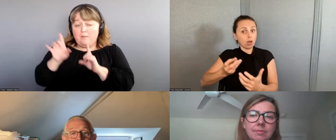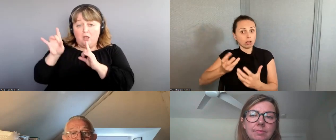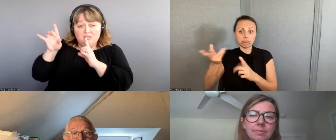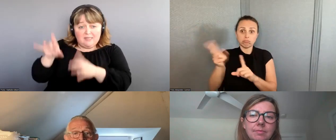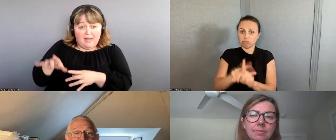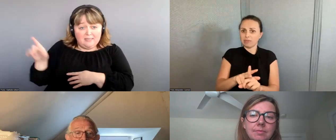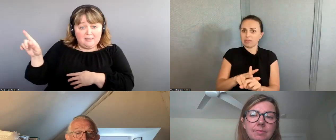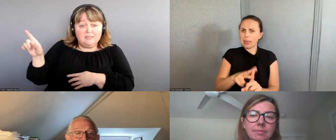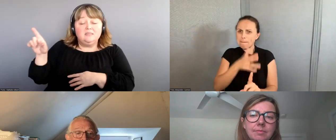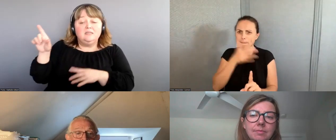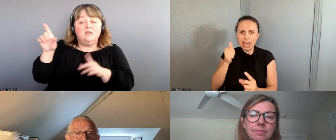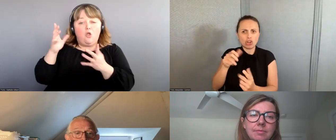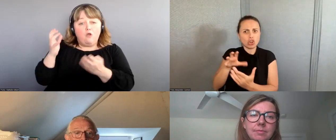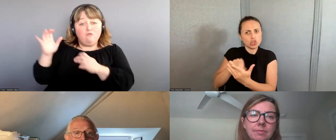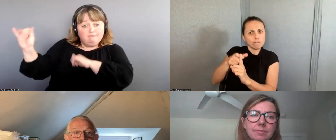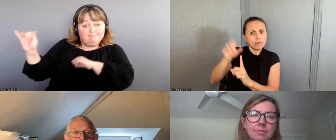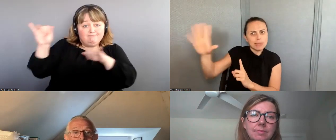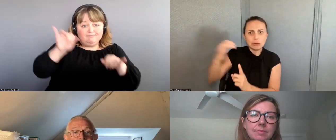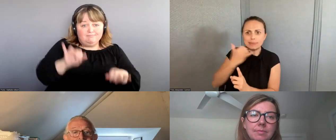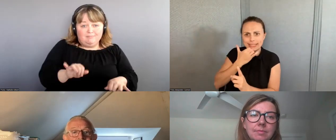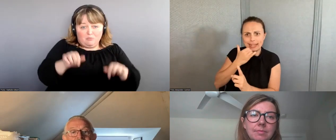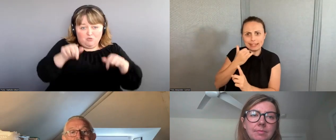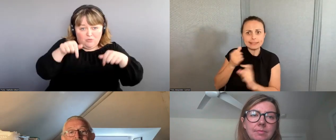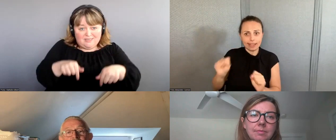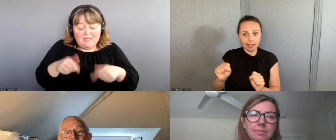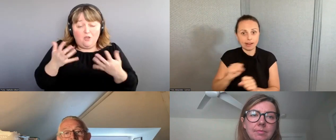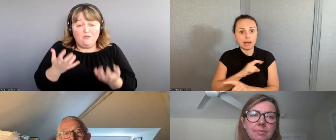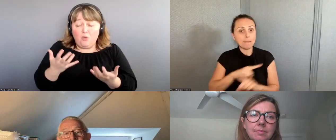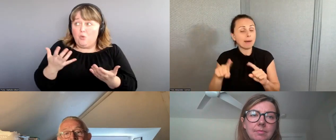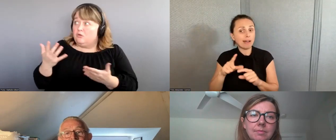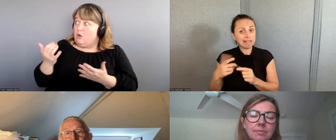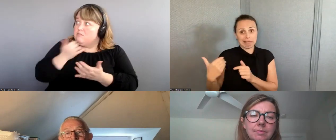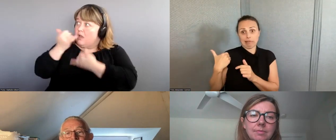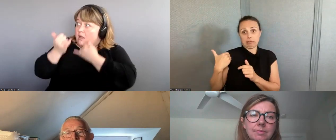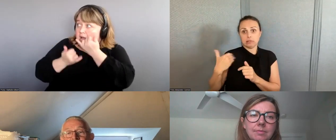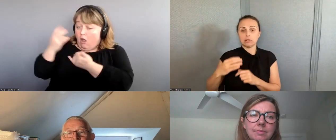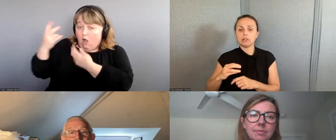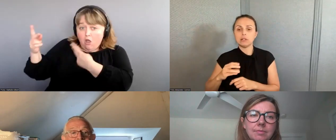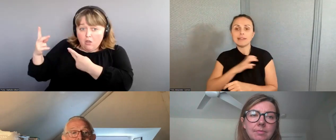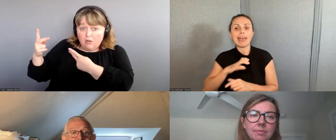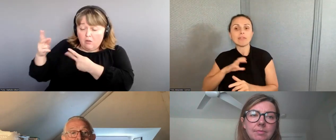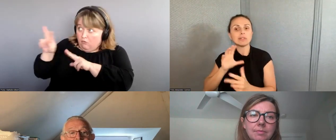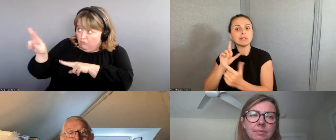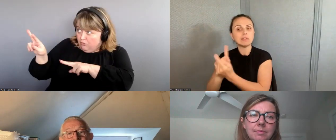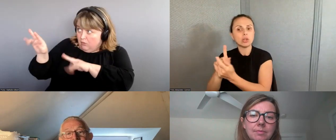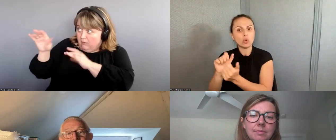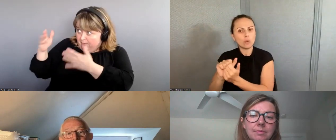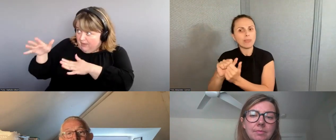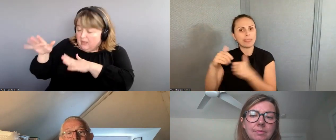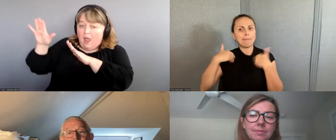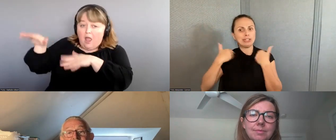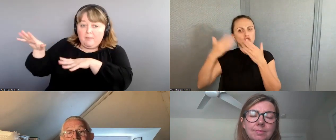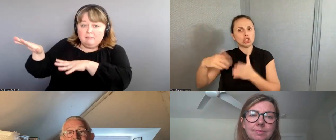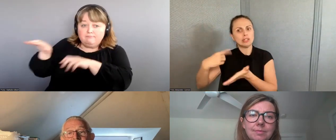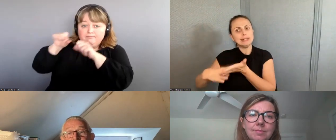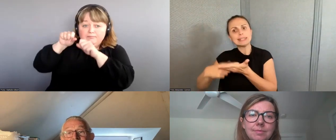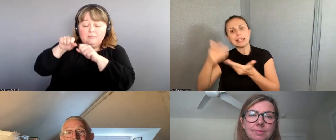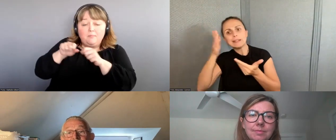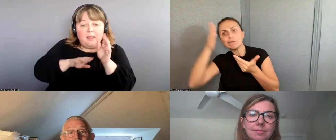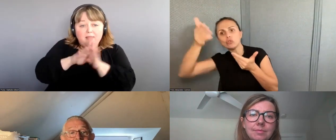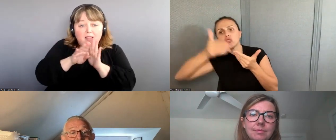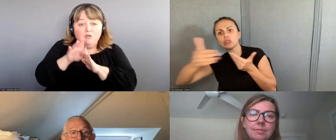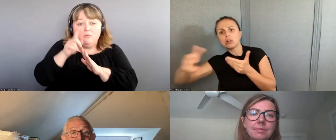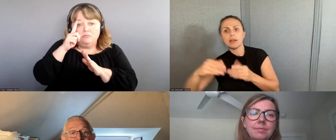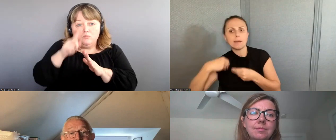We can learn from the mistakes. So not long ago, every Canadian Council met with Minister Qualtrough to discuss the way forward in the desire to